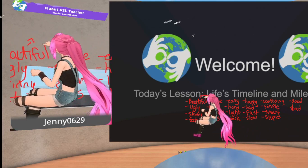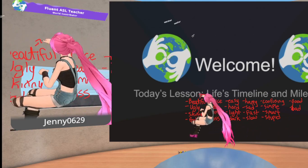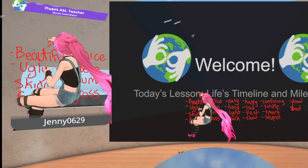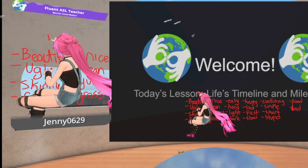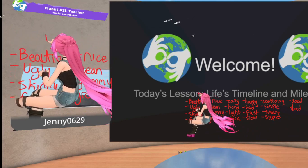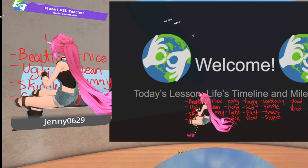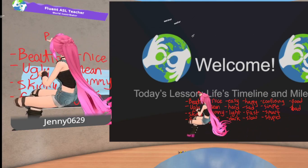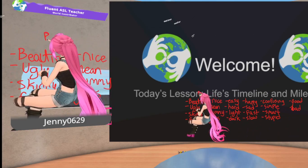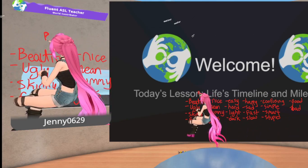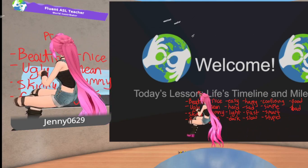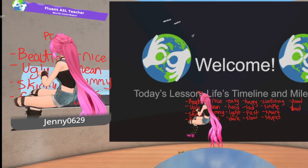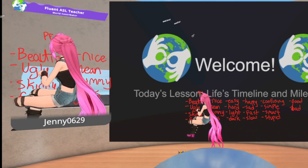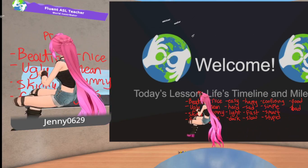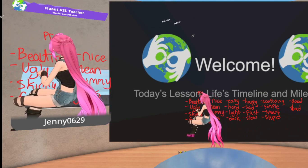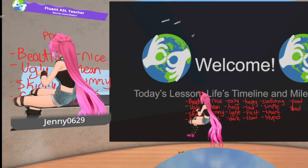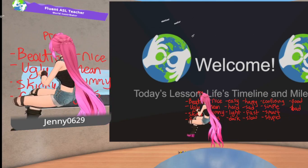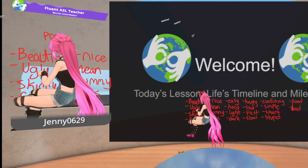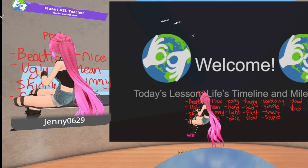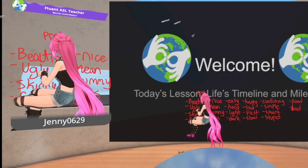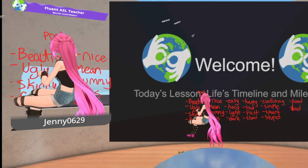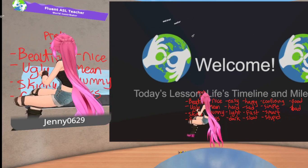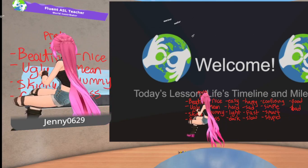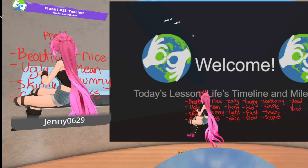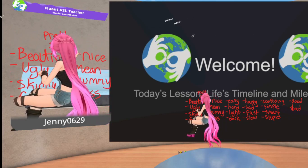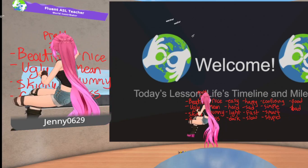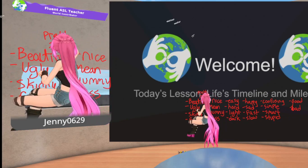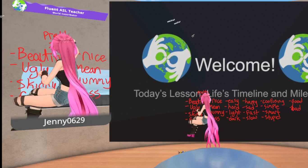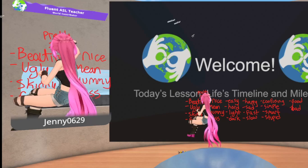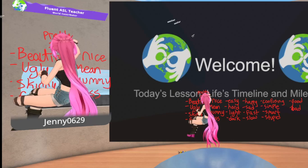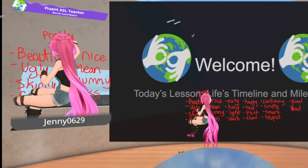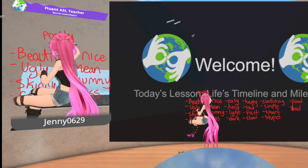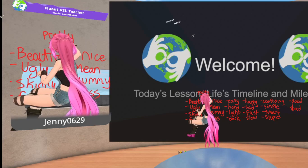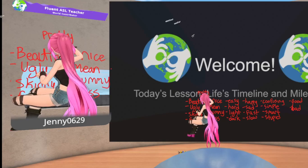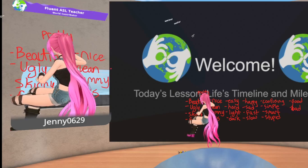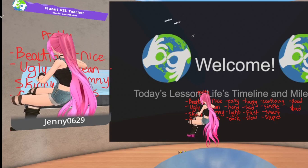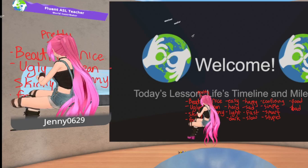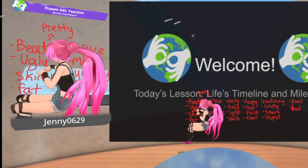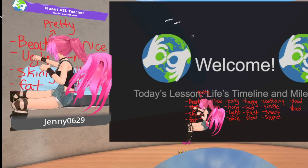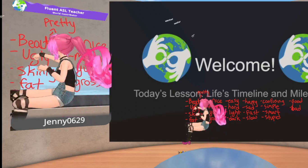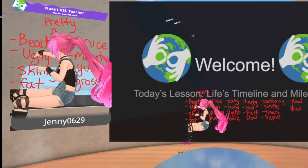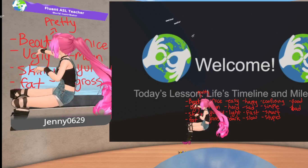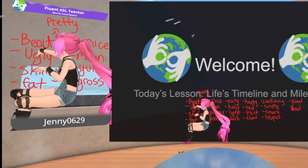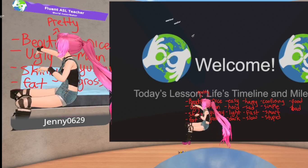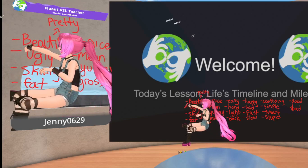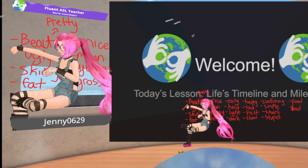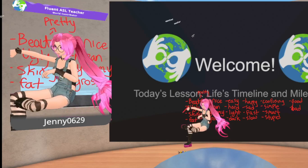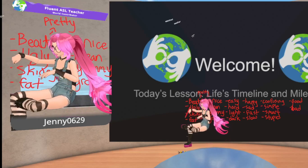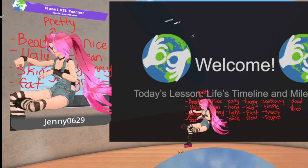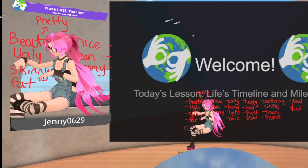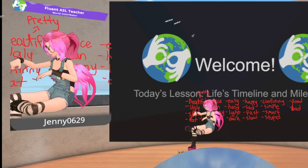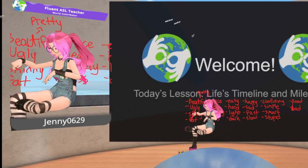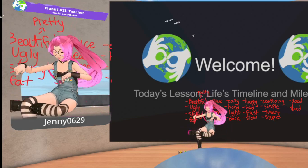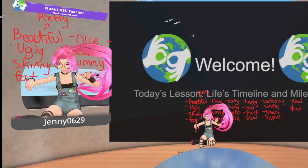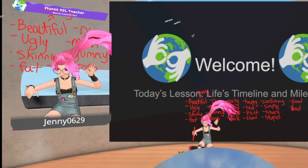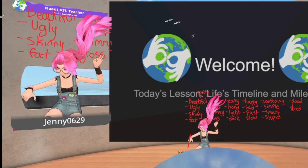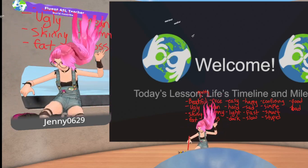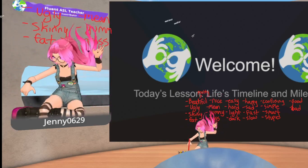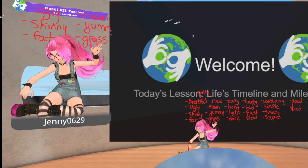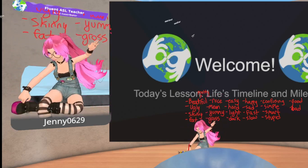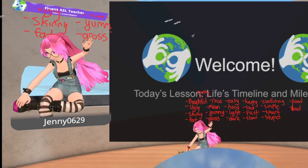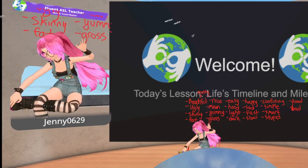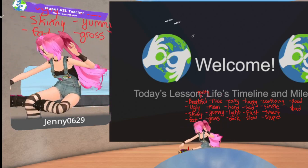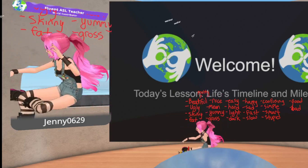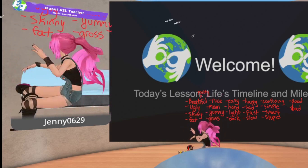here as well. Most of these synonyms, synonyms for this are going to be the same